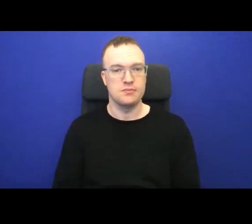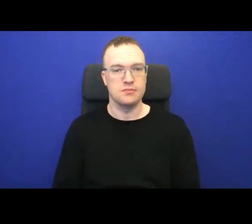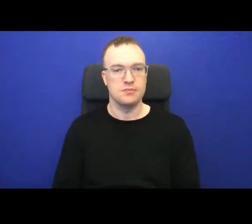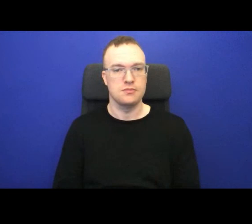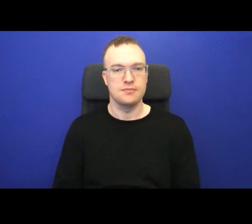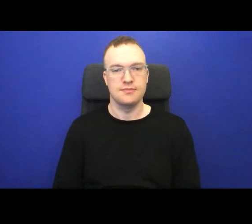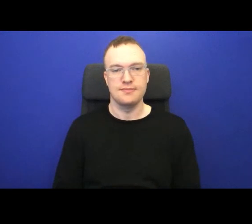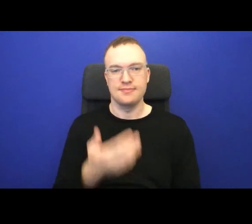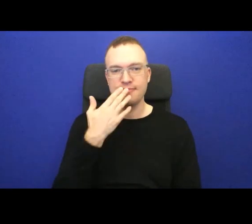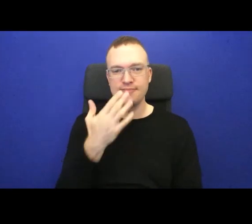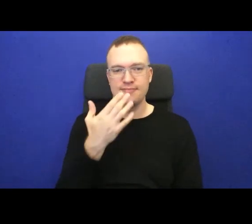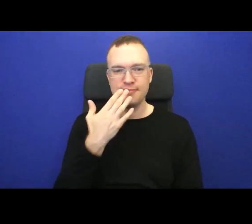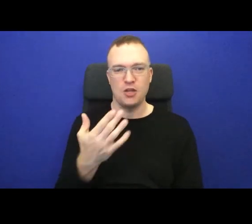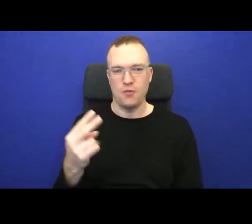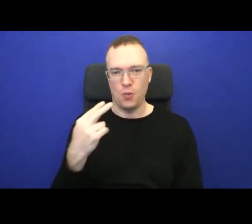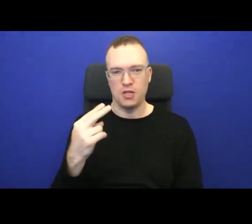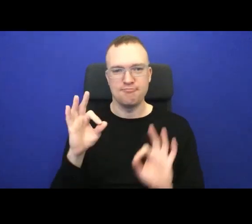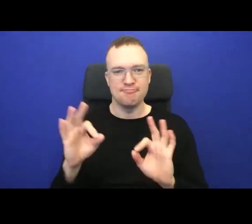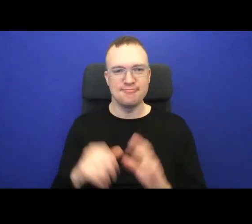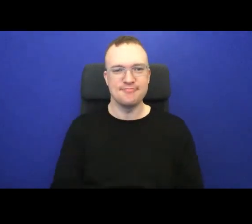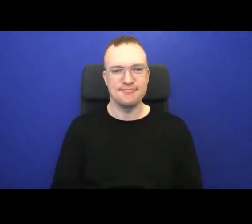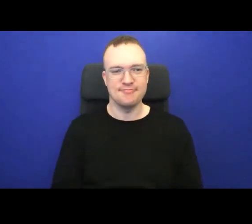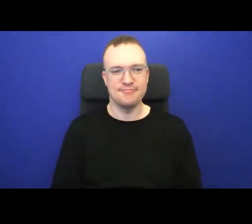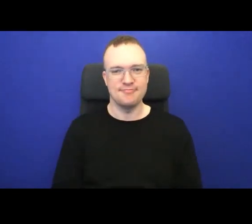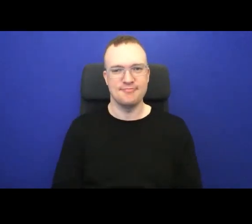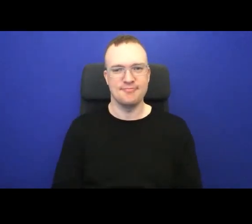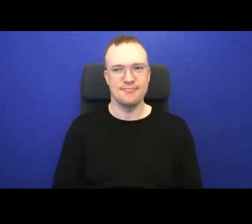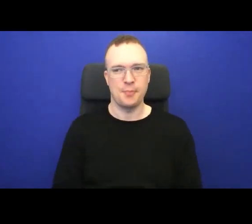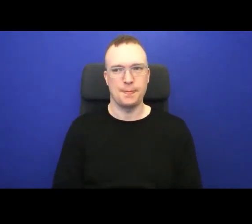Thank you. Oh, thanks for watching. That's kind of you.